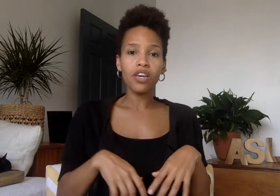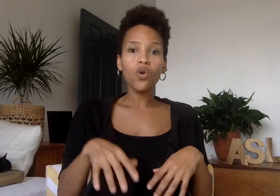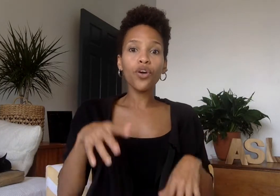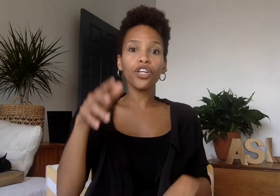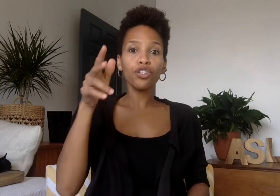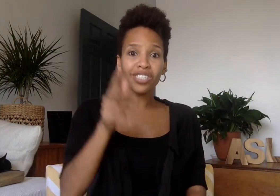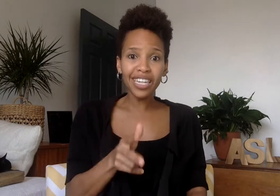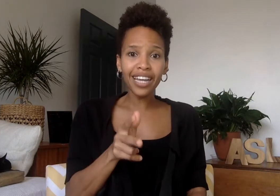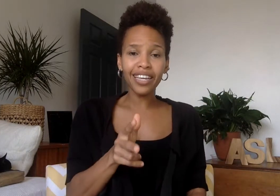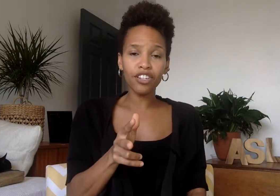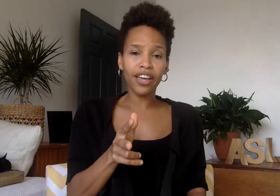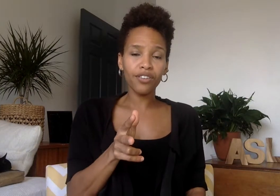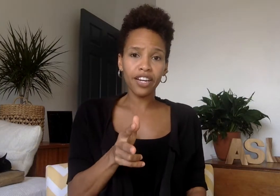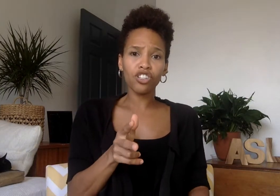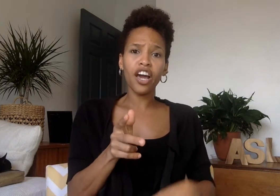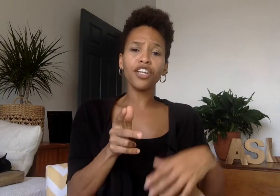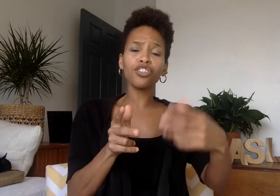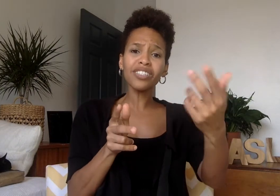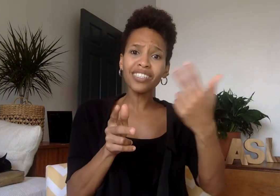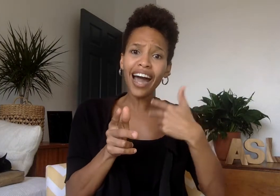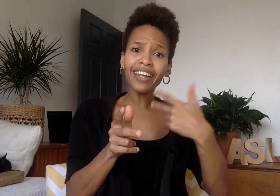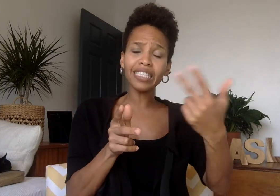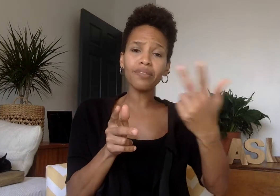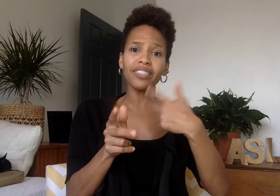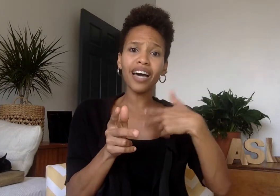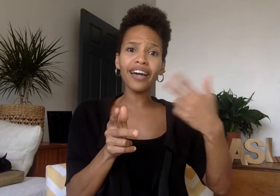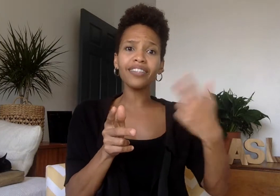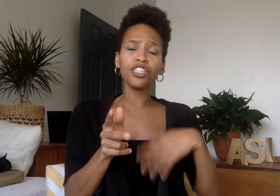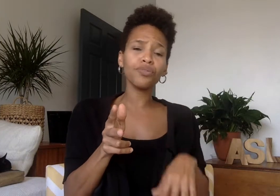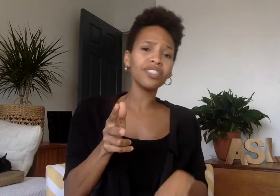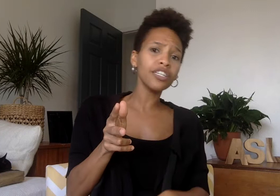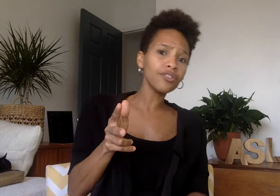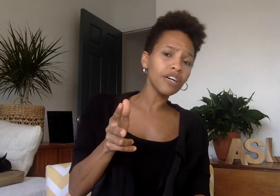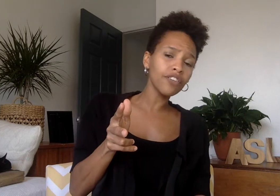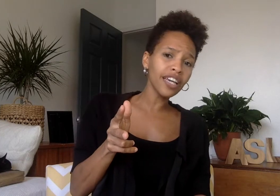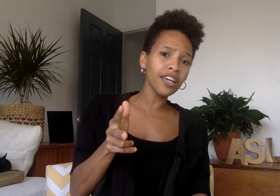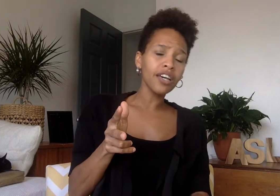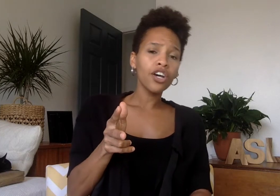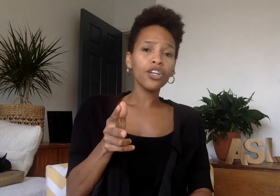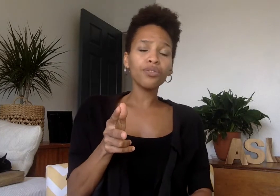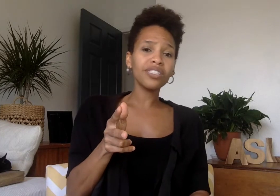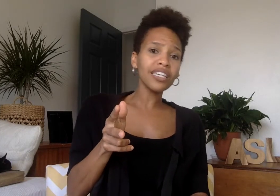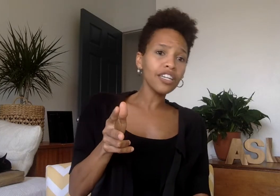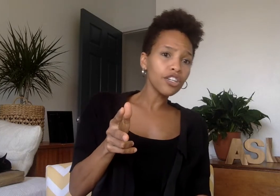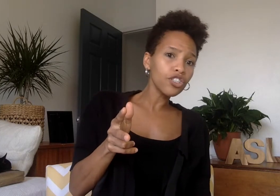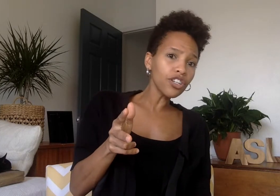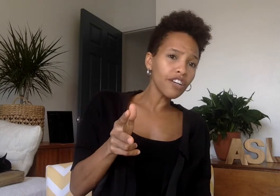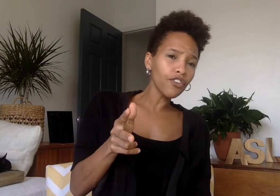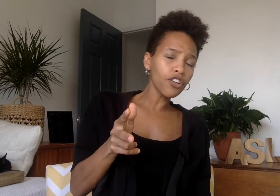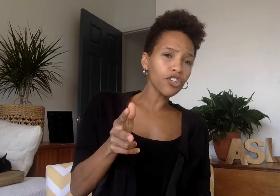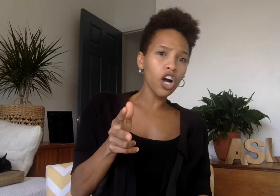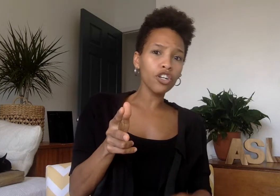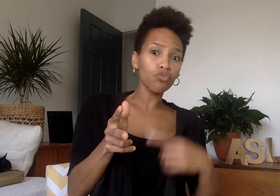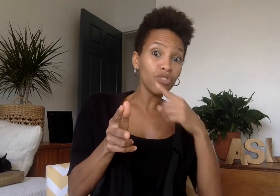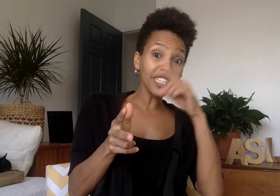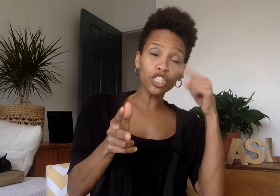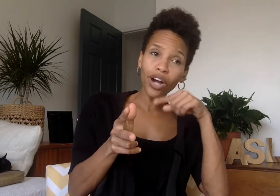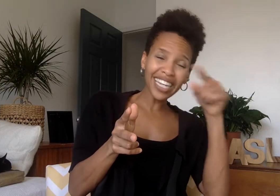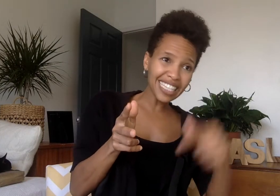where you're sitting on the intersection and you're just signing some of the signs, and you see yourself looking for other cars. Really try to